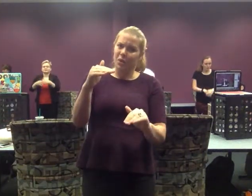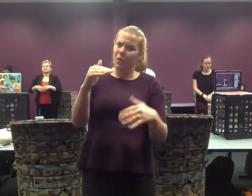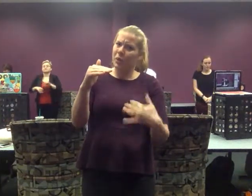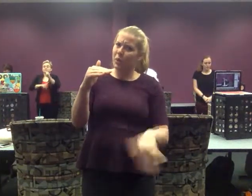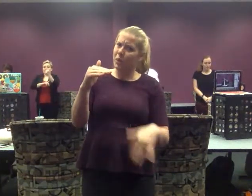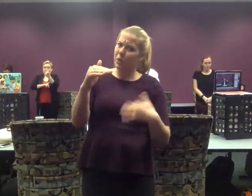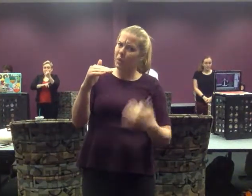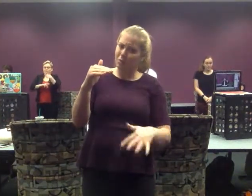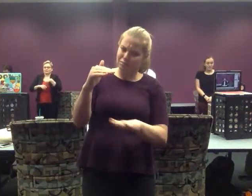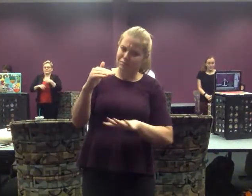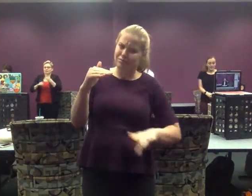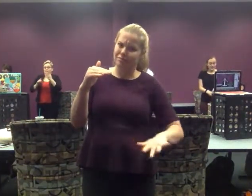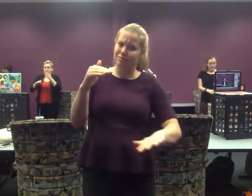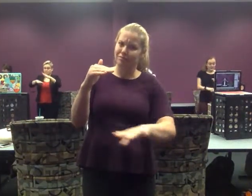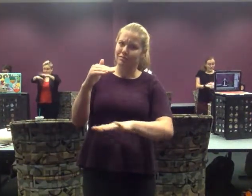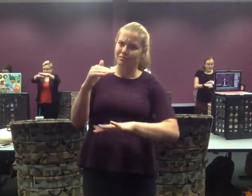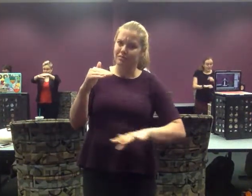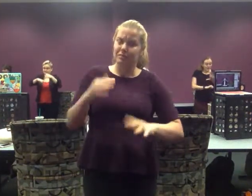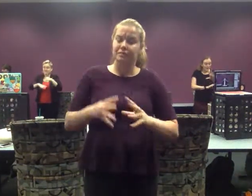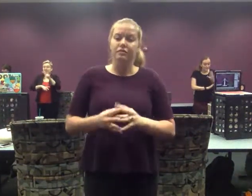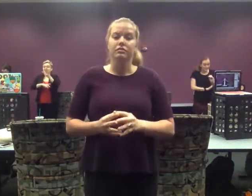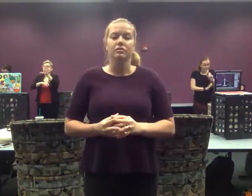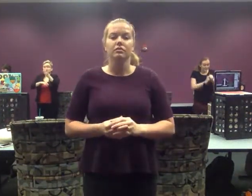50 years to get every white man a vote.